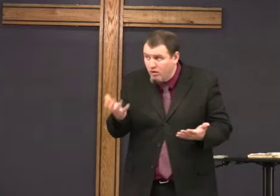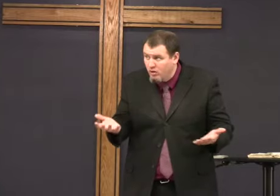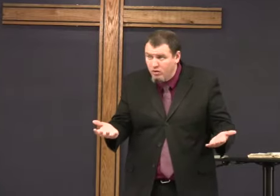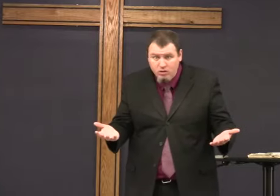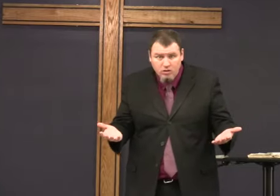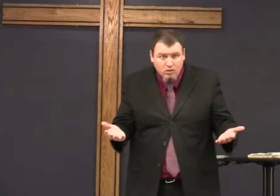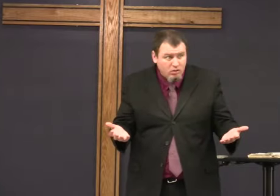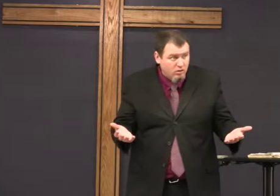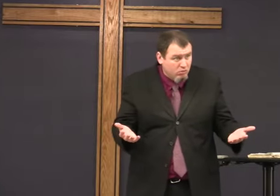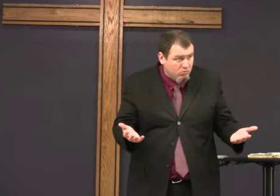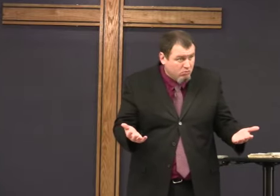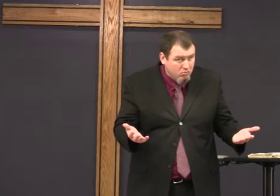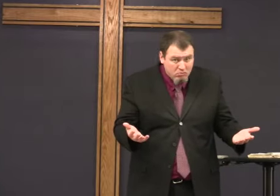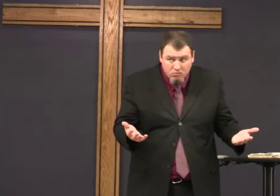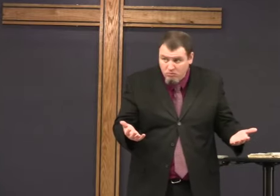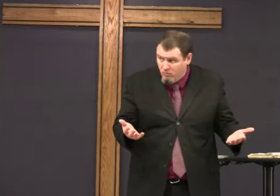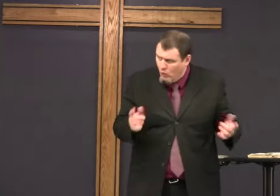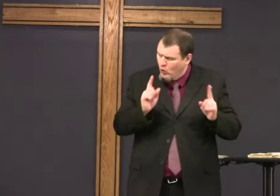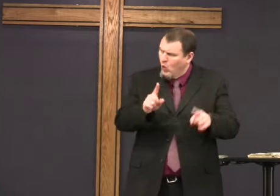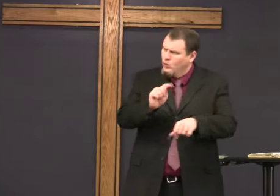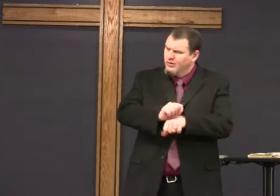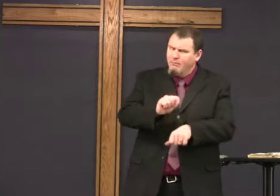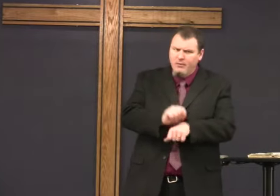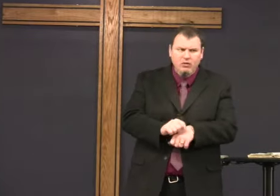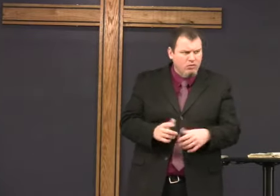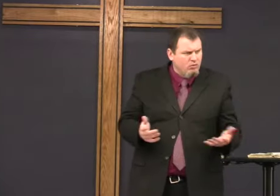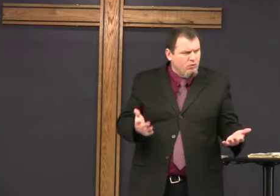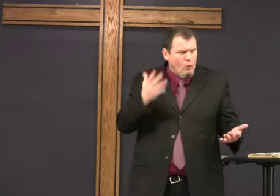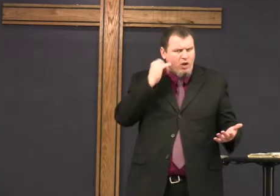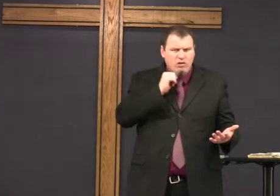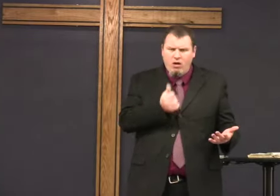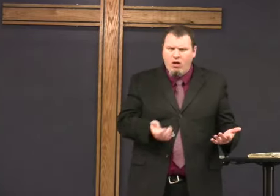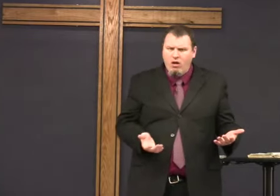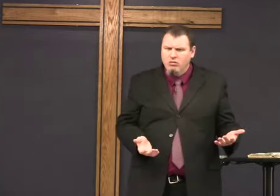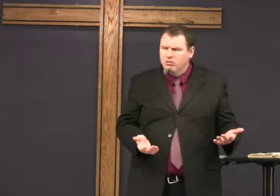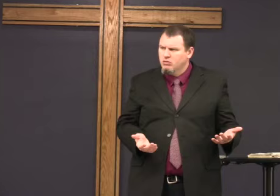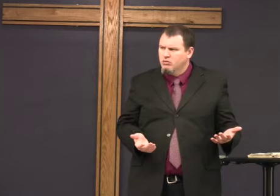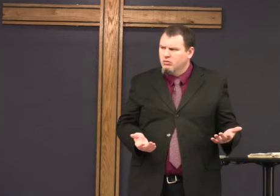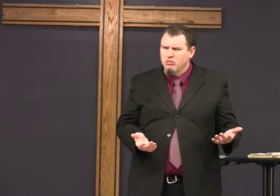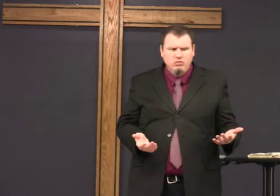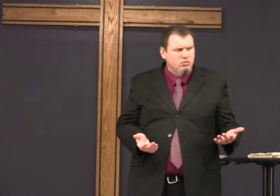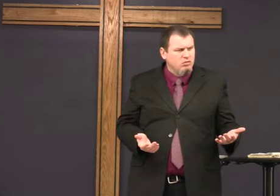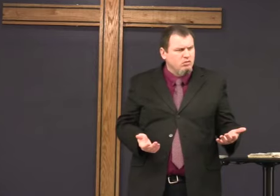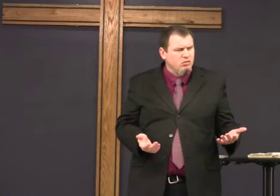I think that's a pretty good idea, right? It's really simple. Why not?